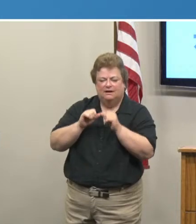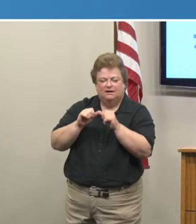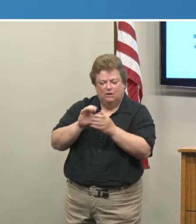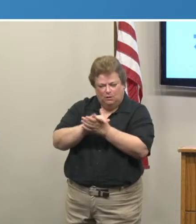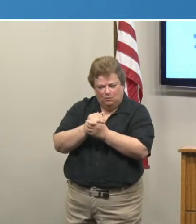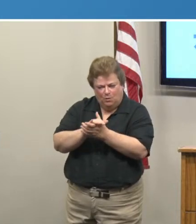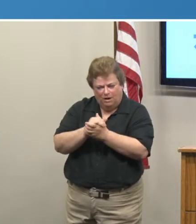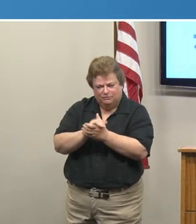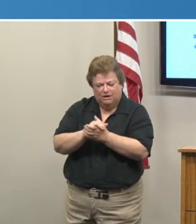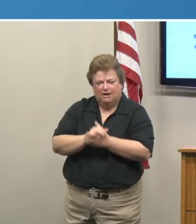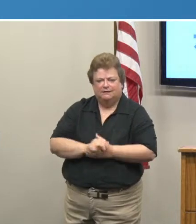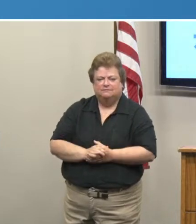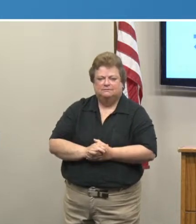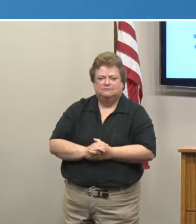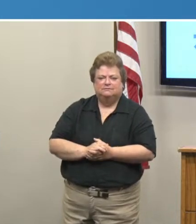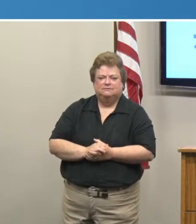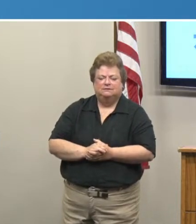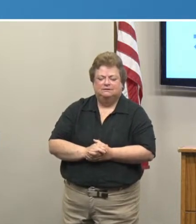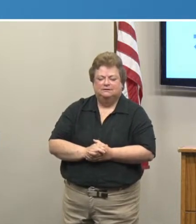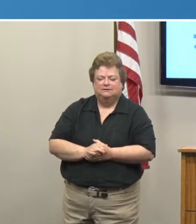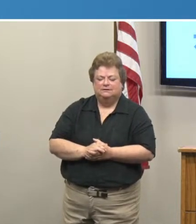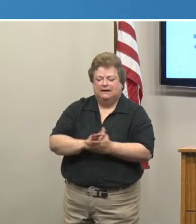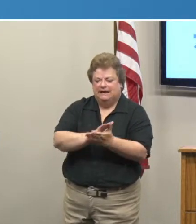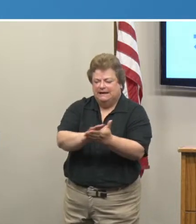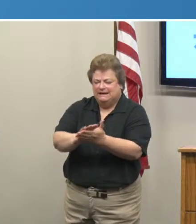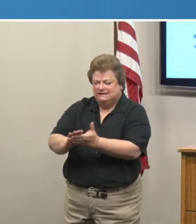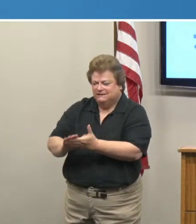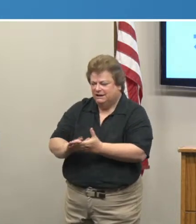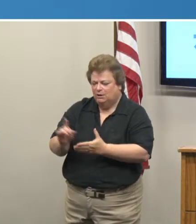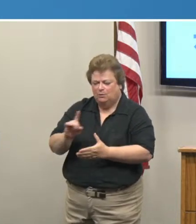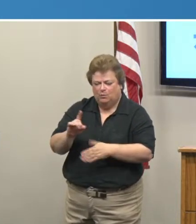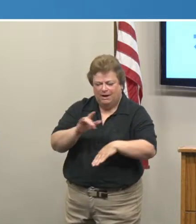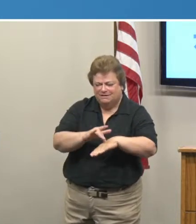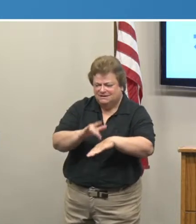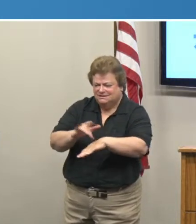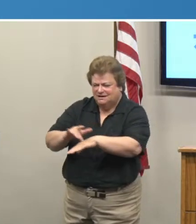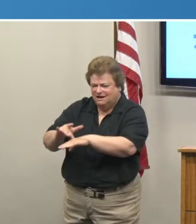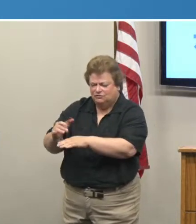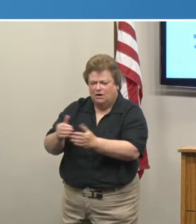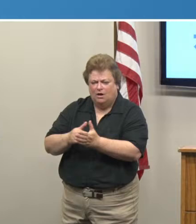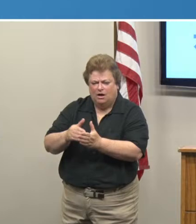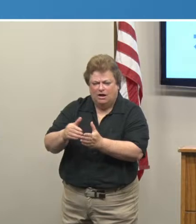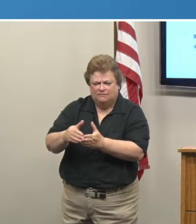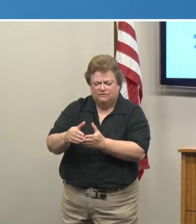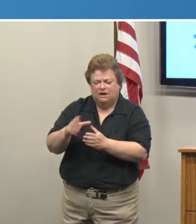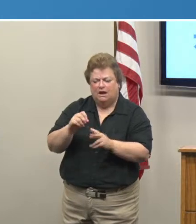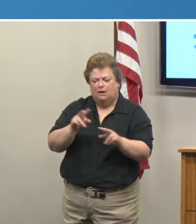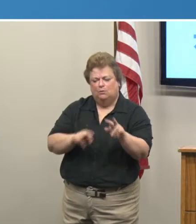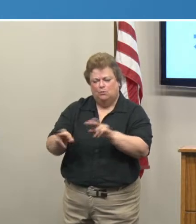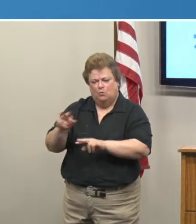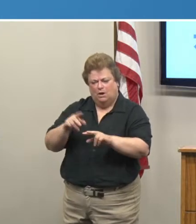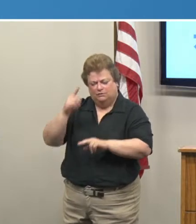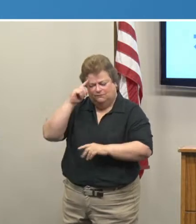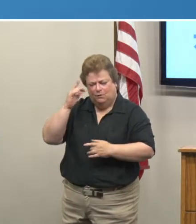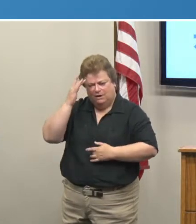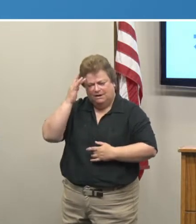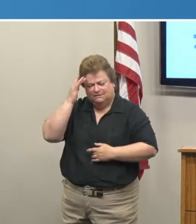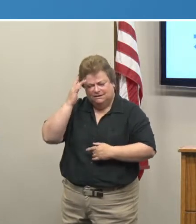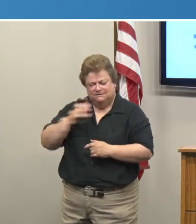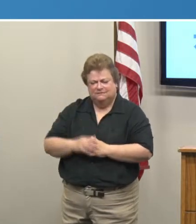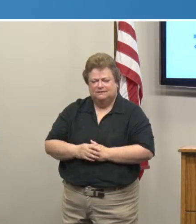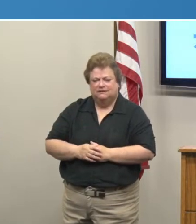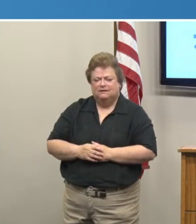hands regularly. Disinfect highly touched surfaces and monitor for illness. For those